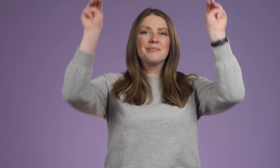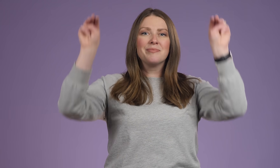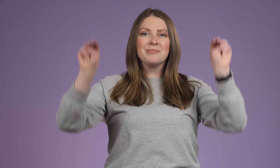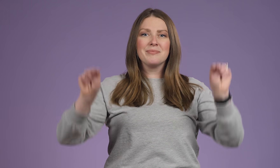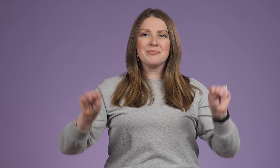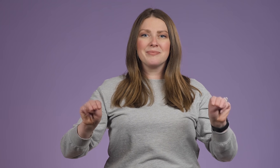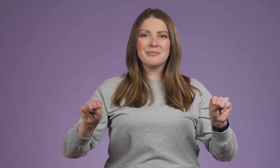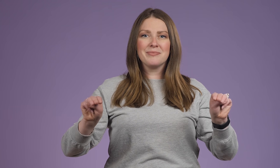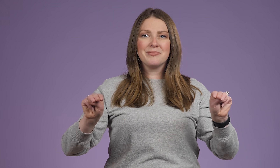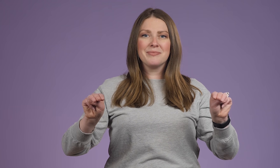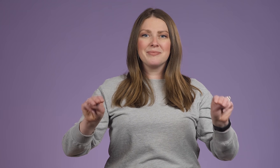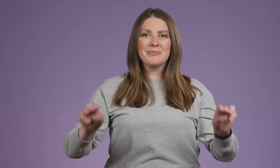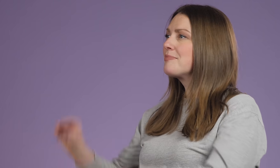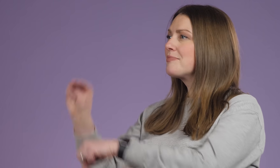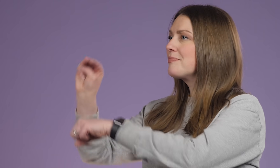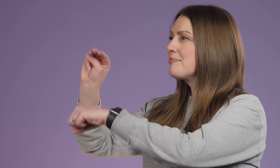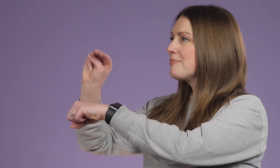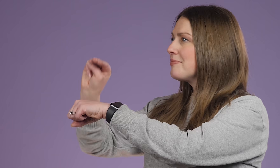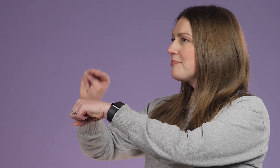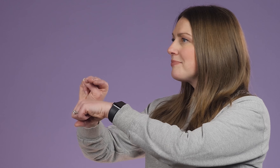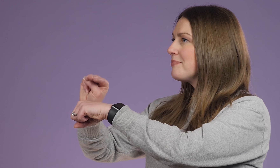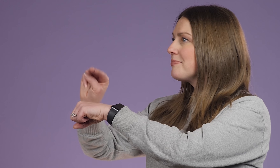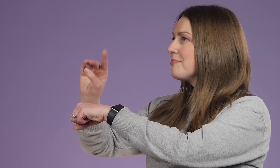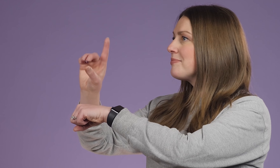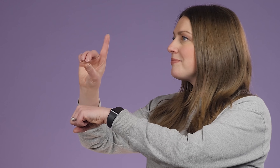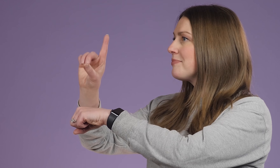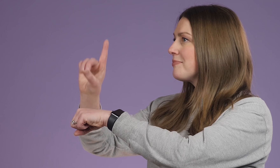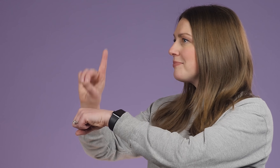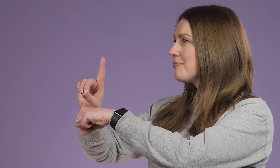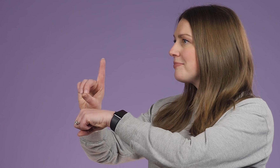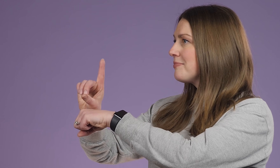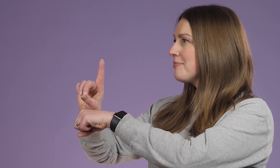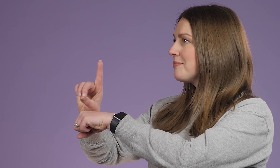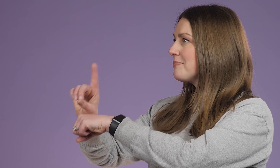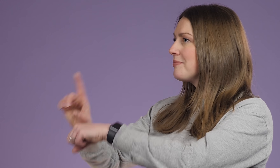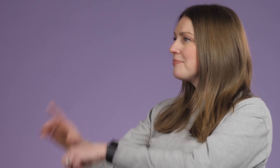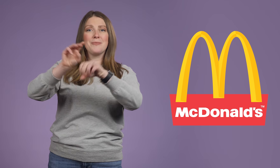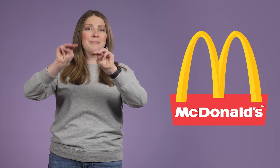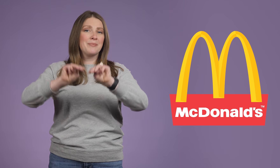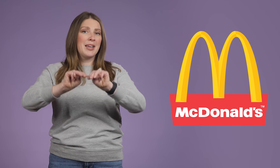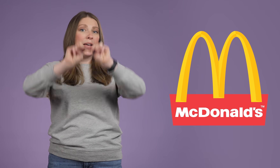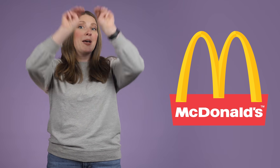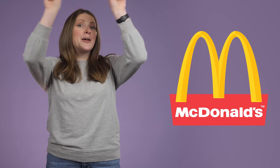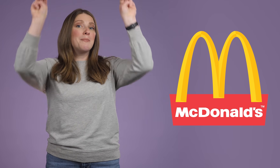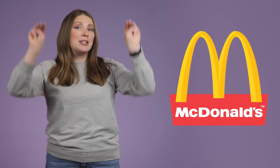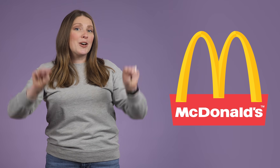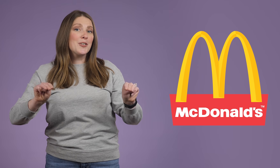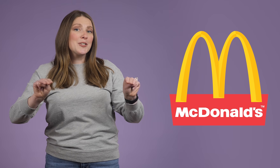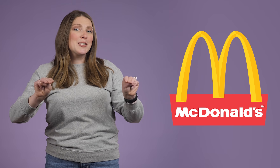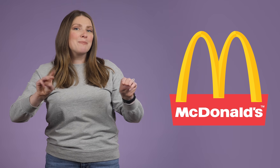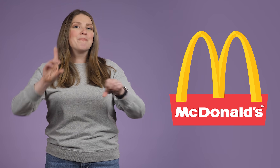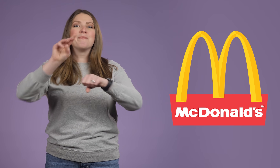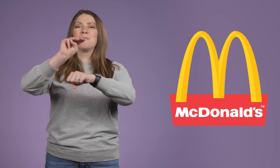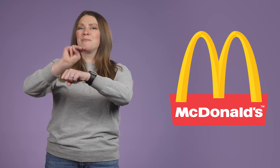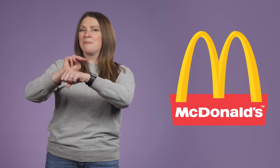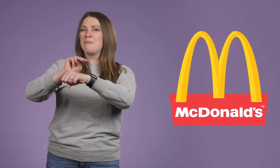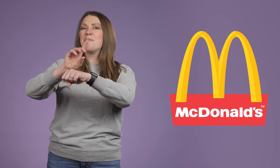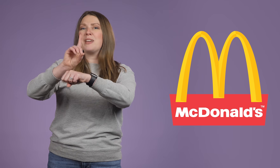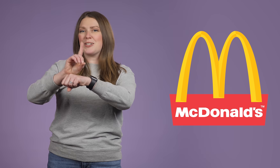arches or an M-D on your non-dominant fist. McDonald's.